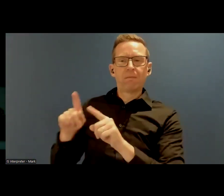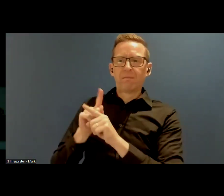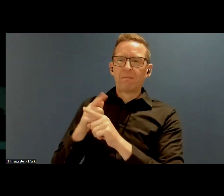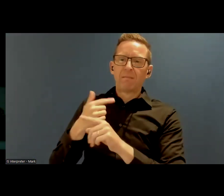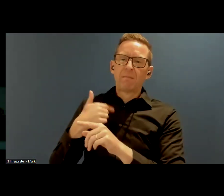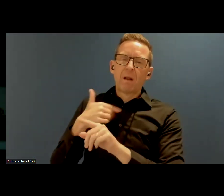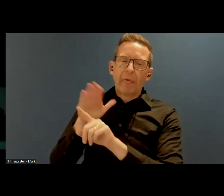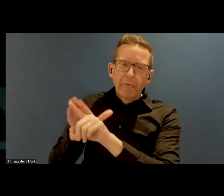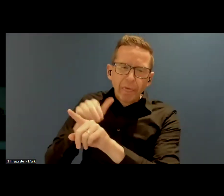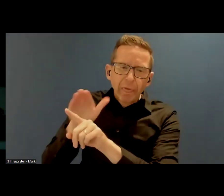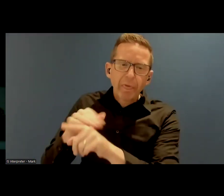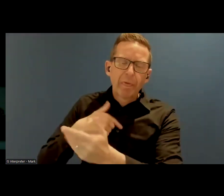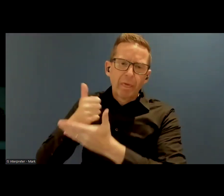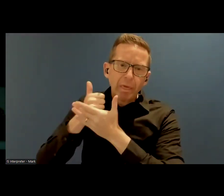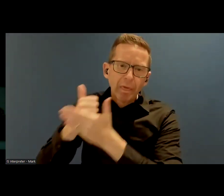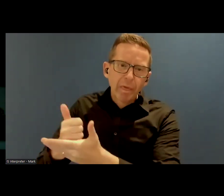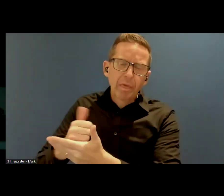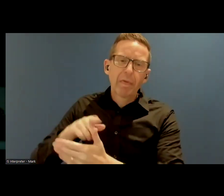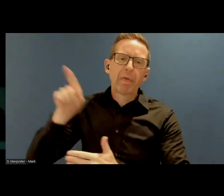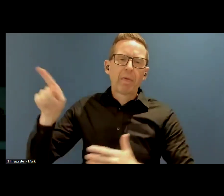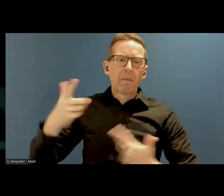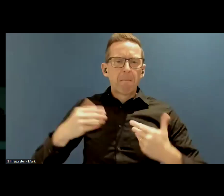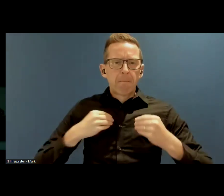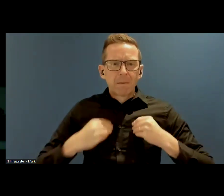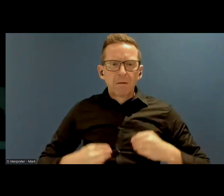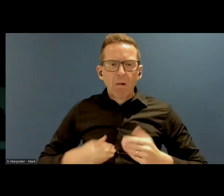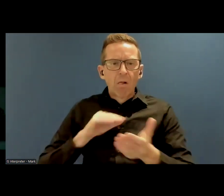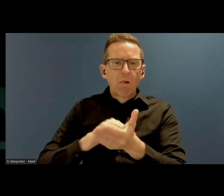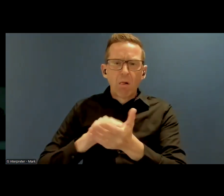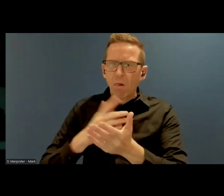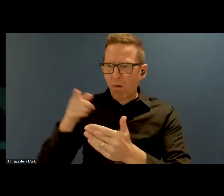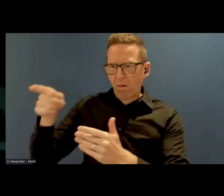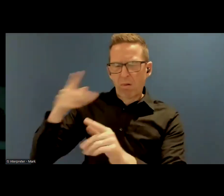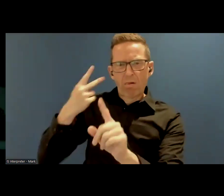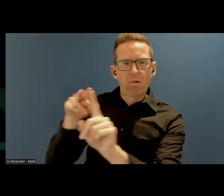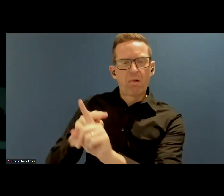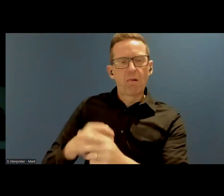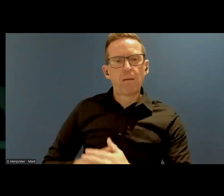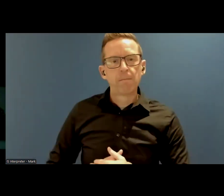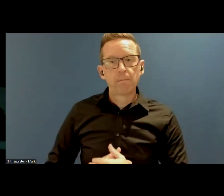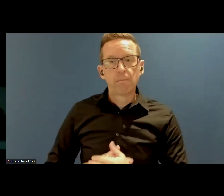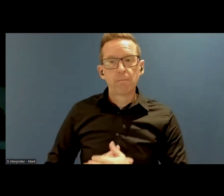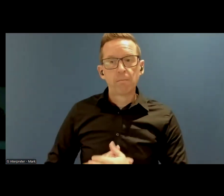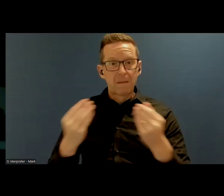measures, if there were any, are being downsized or canceled.